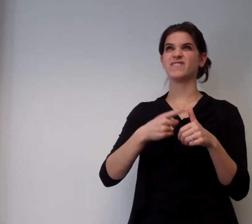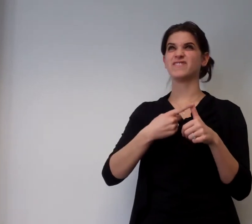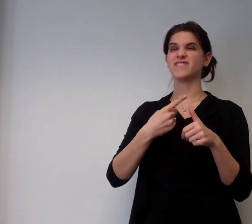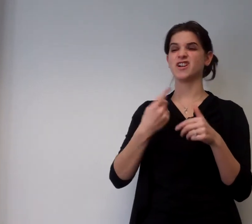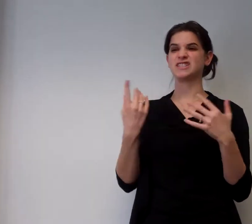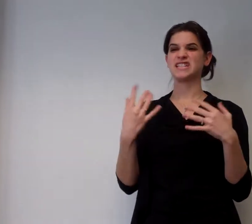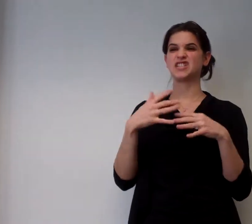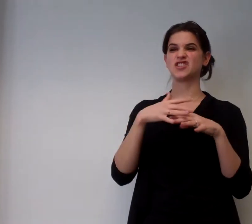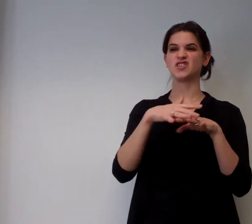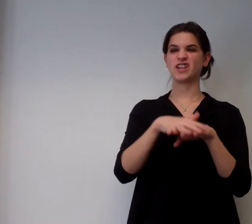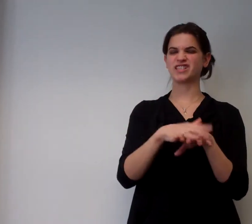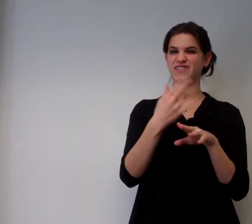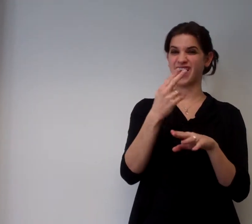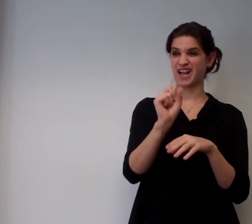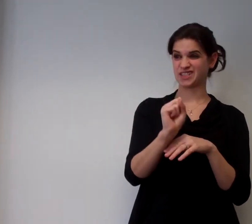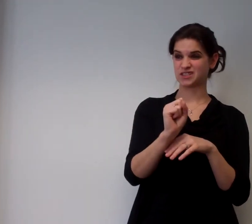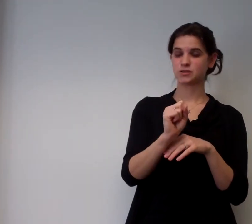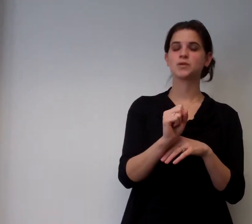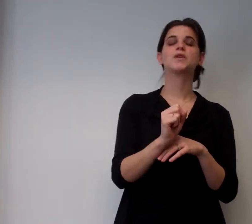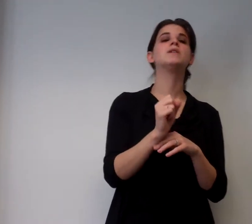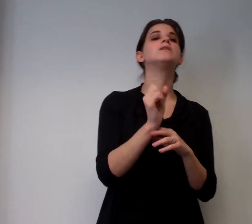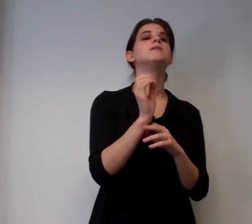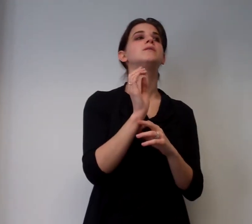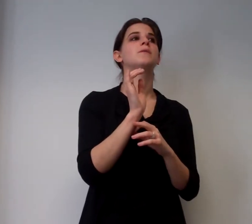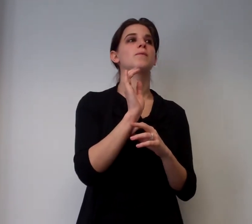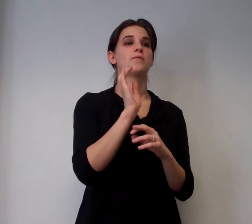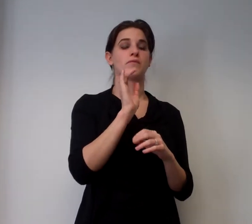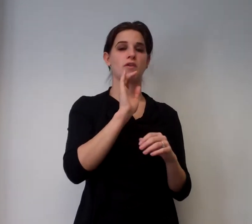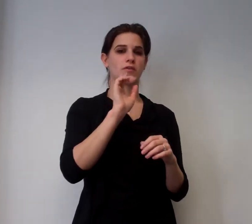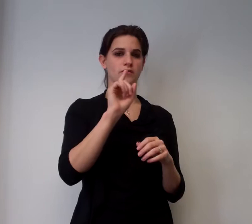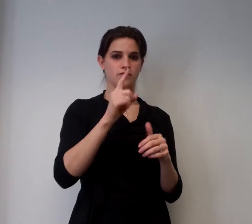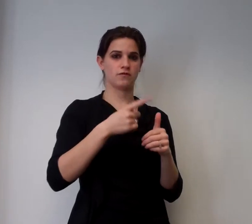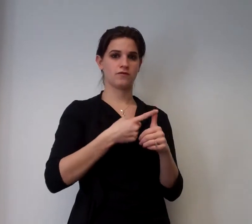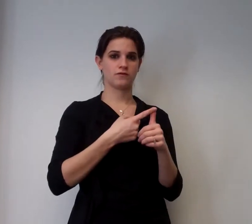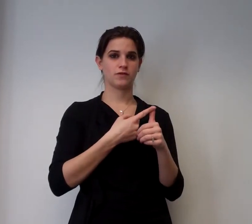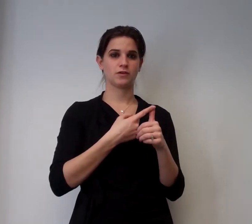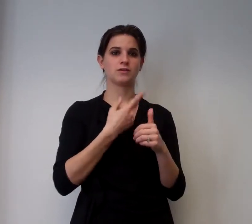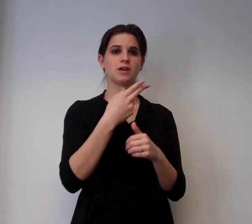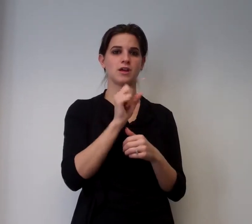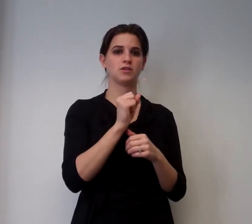Central High School was going to be integrated to a very small degree, by the way.